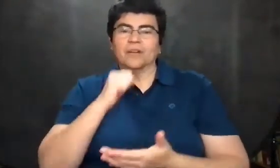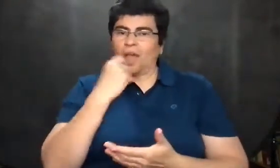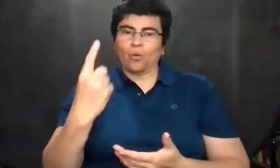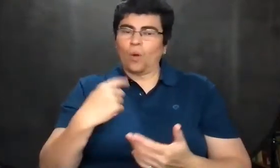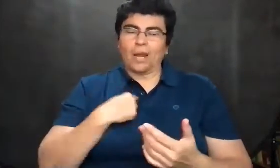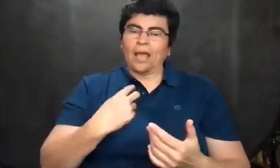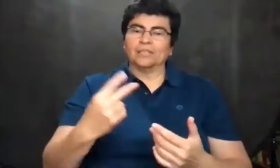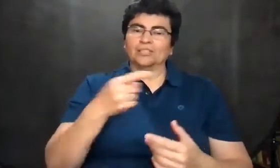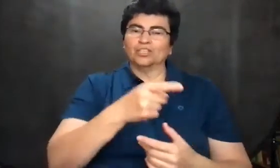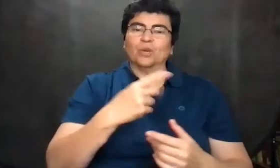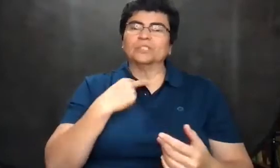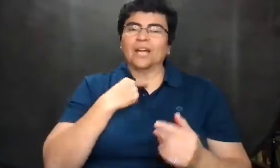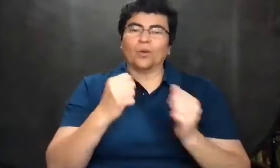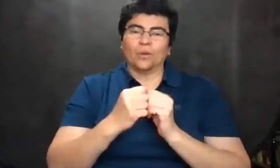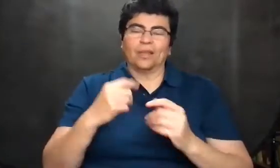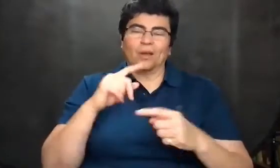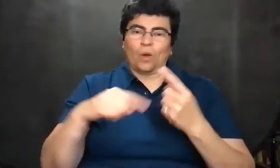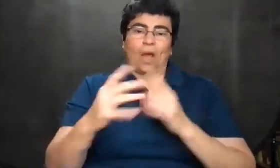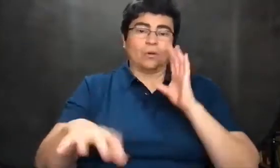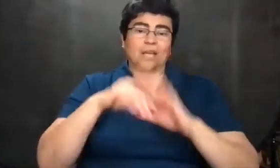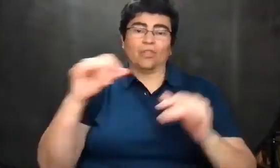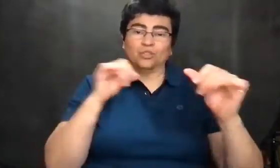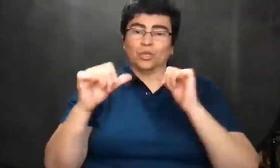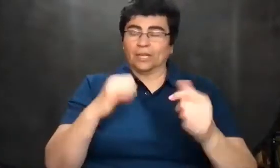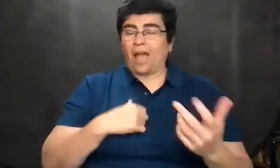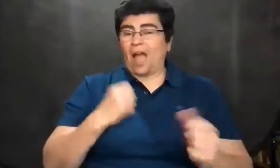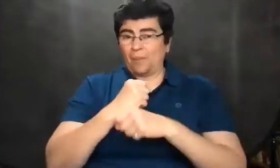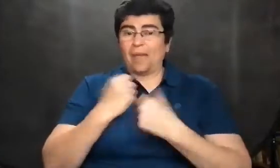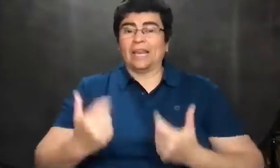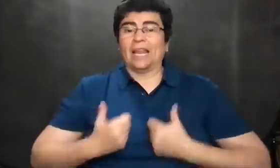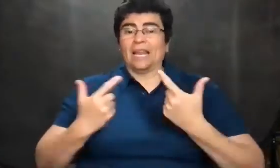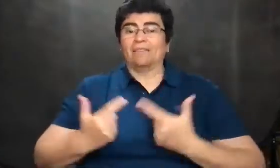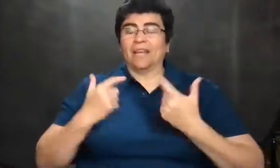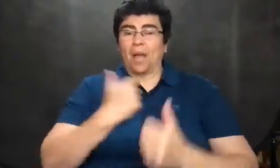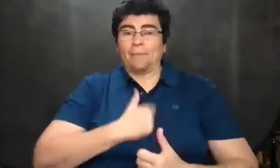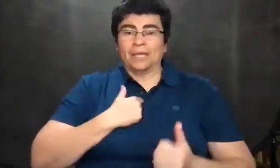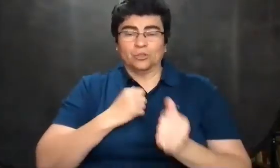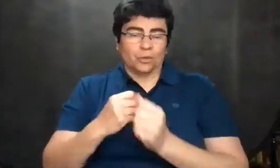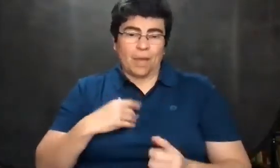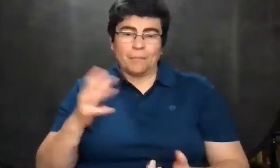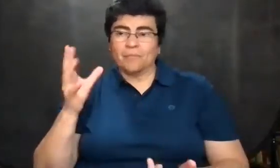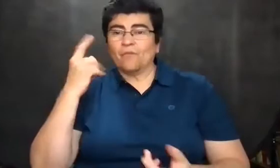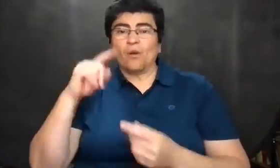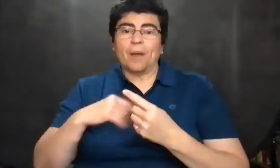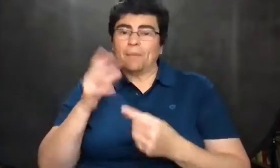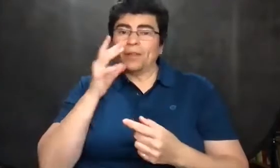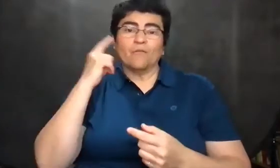and doing my deal. And I made a living amends to my mother, and I made it every day for 15 years,